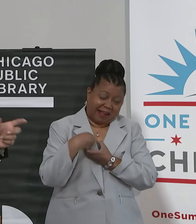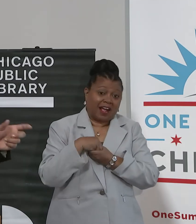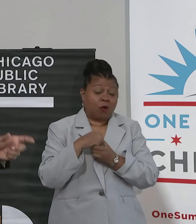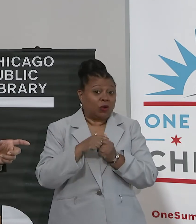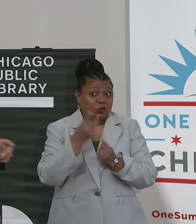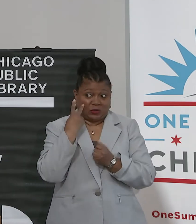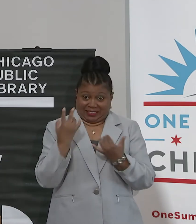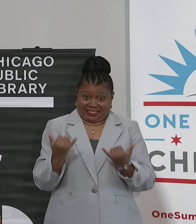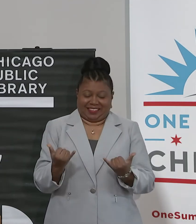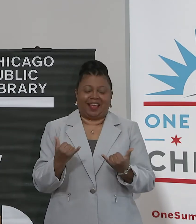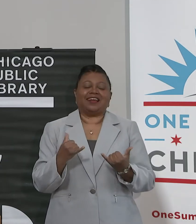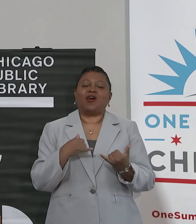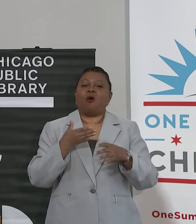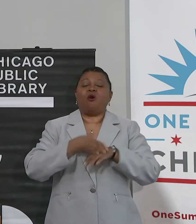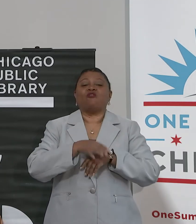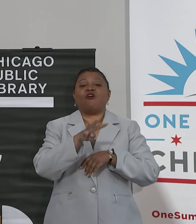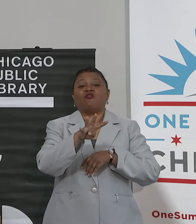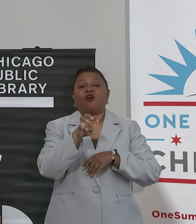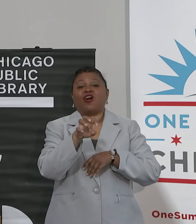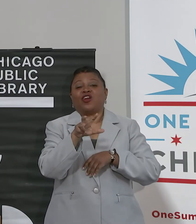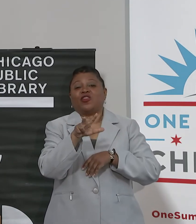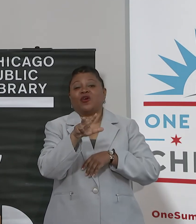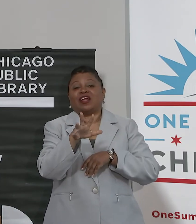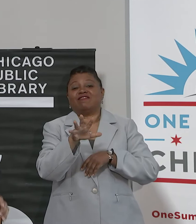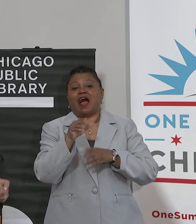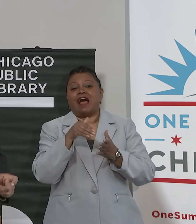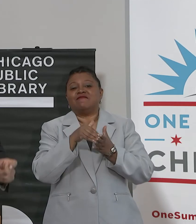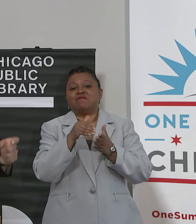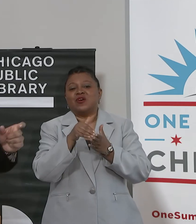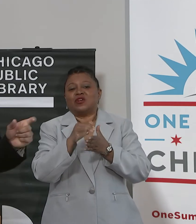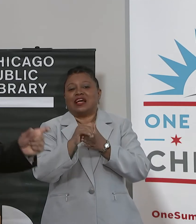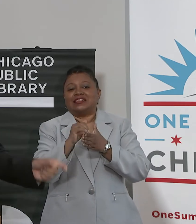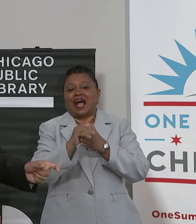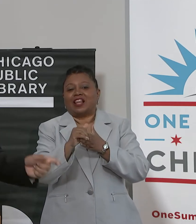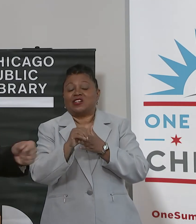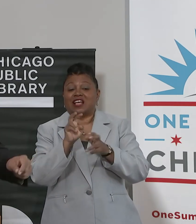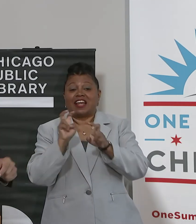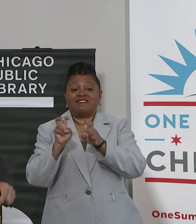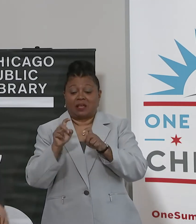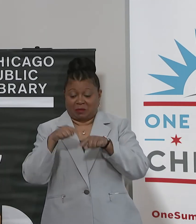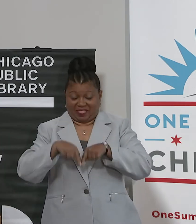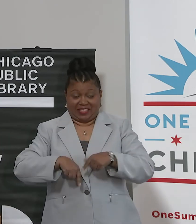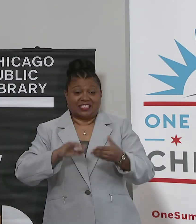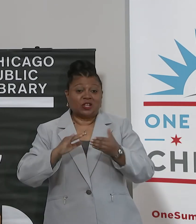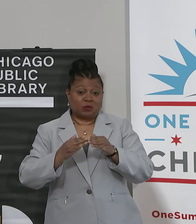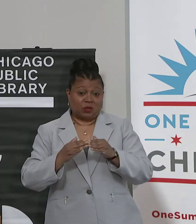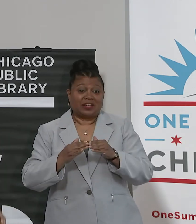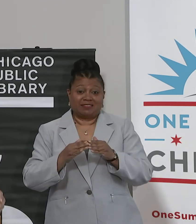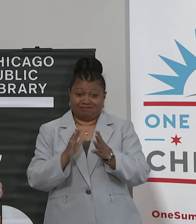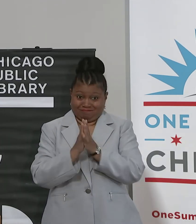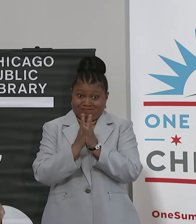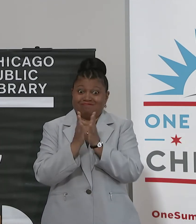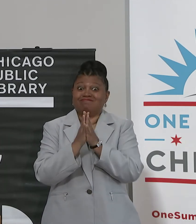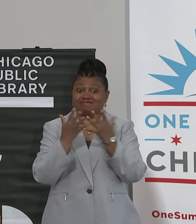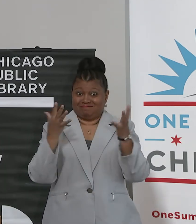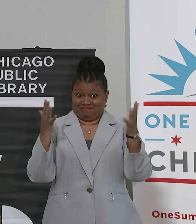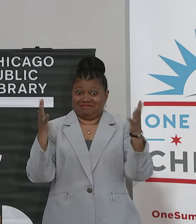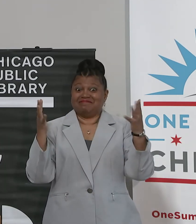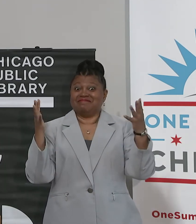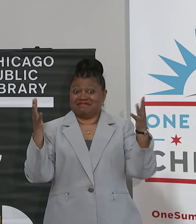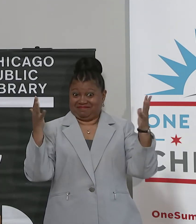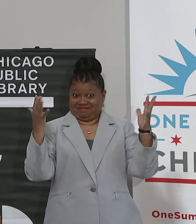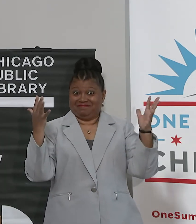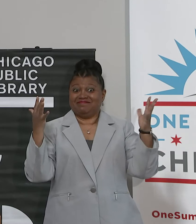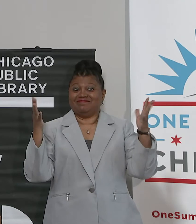what you see today is over $435 million of investment in this community. And so we're